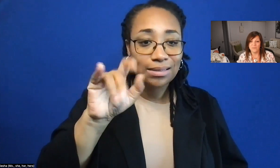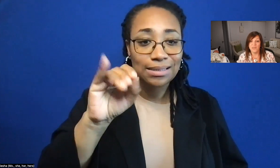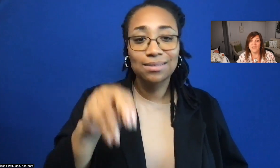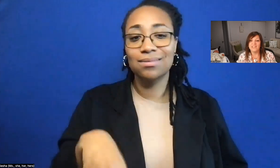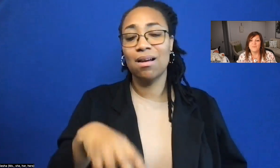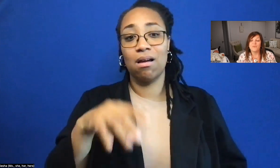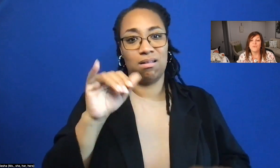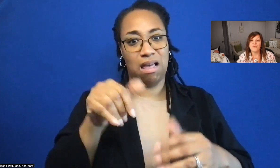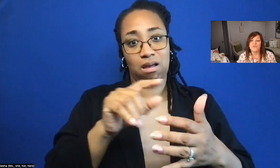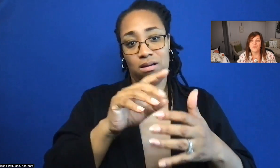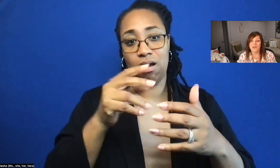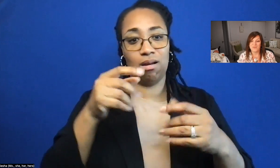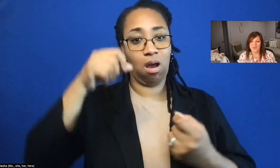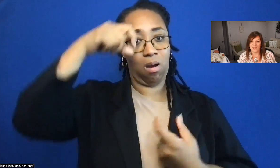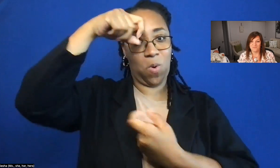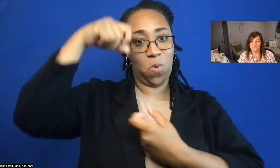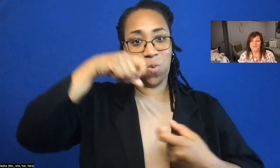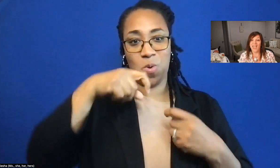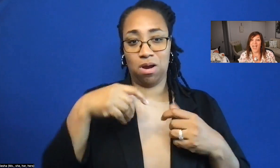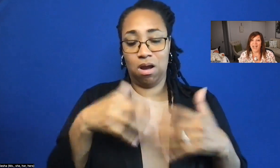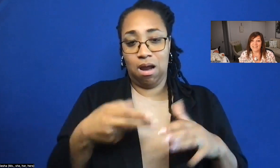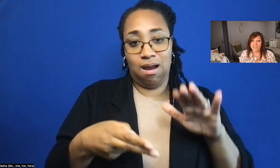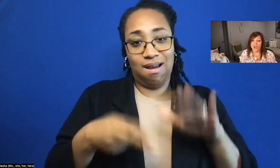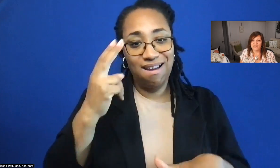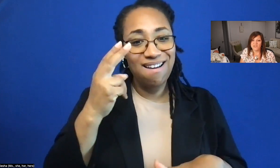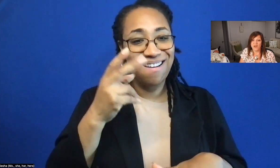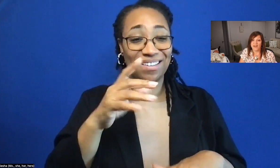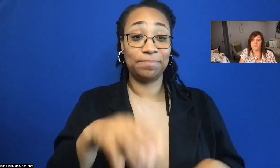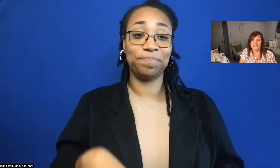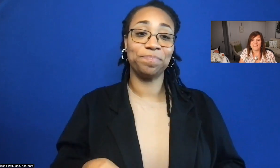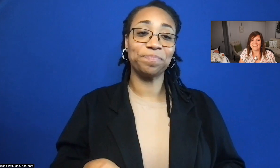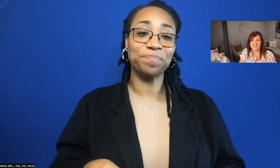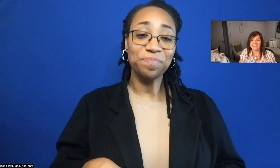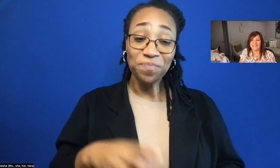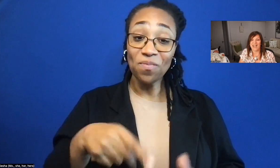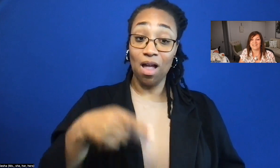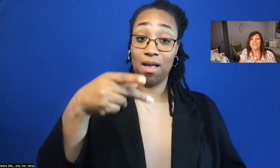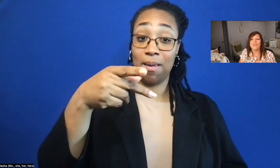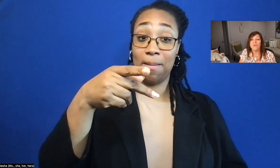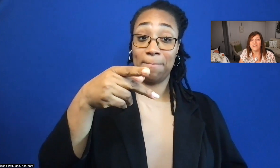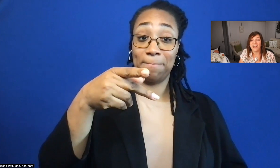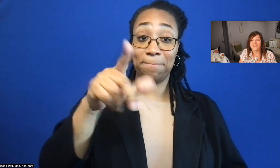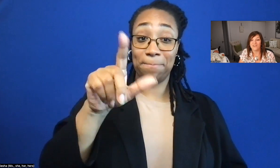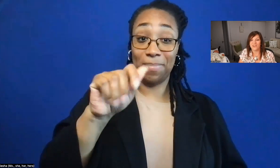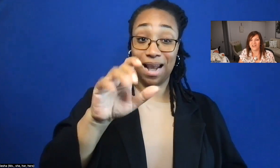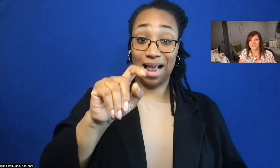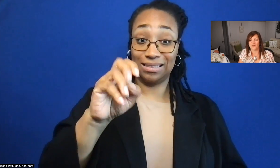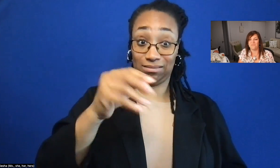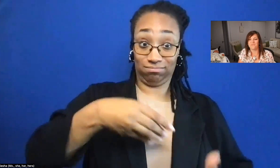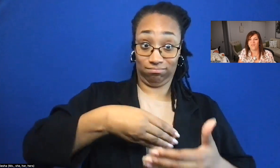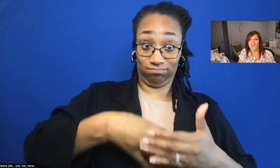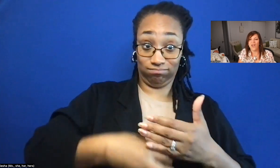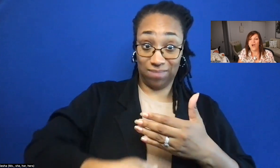colostrum to be removed by your baby. As long as you have a placenta intact, you will have